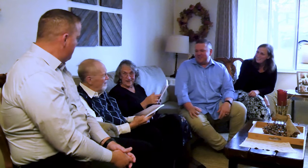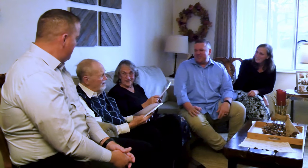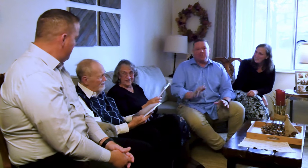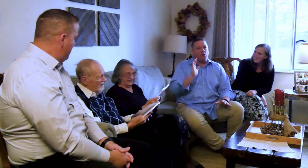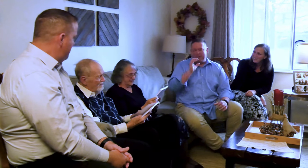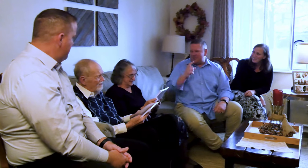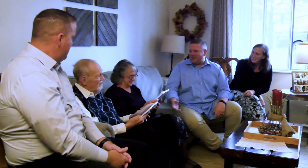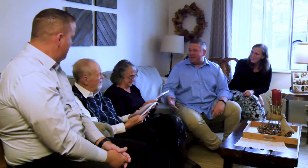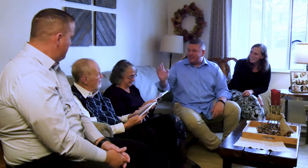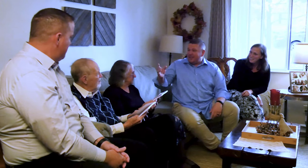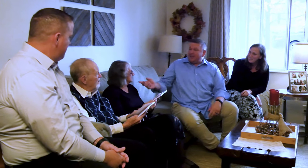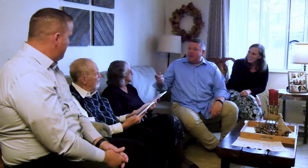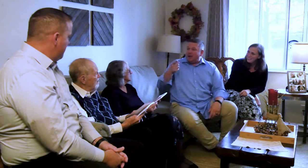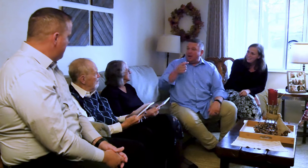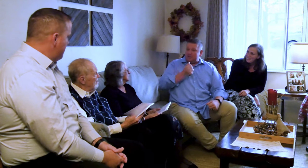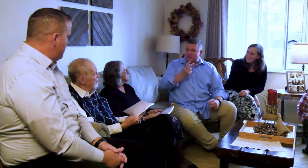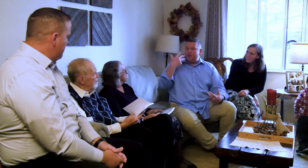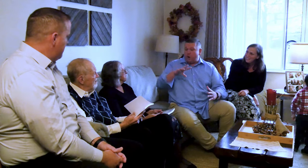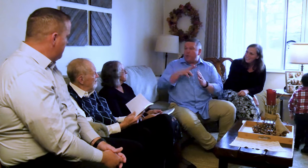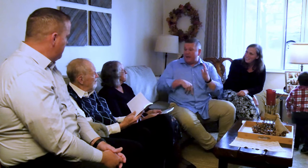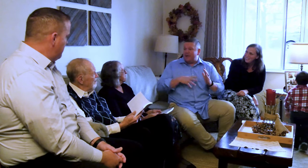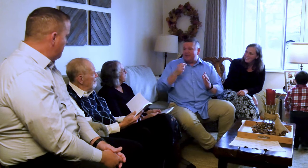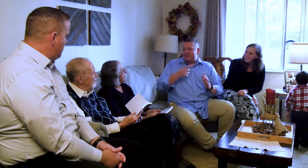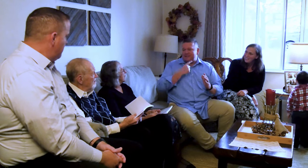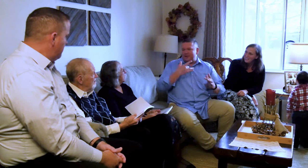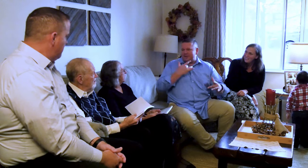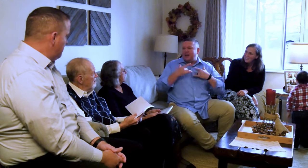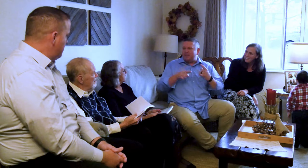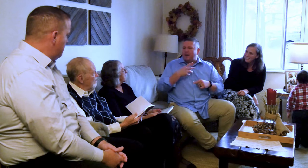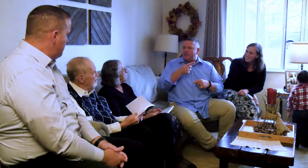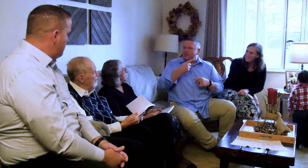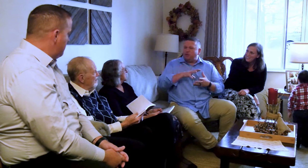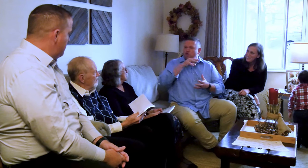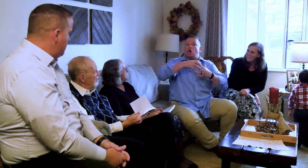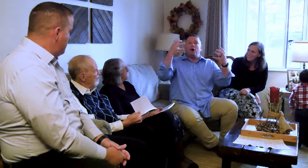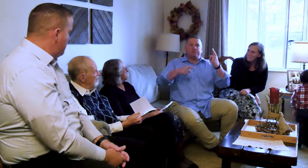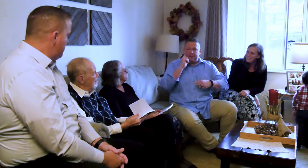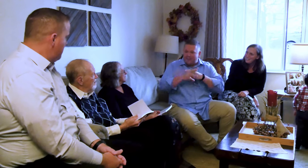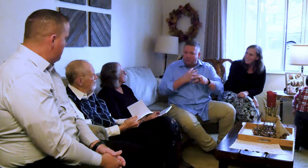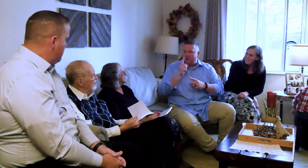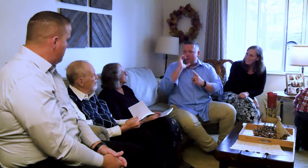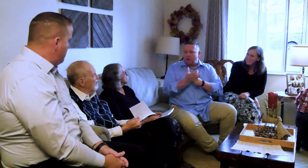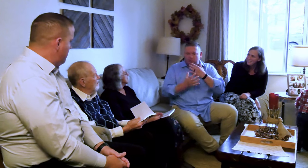it's a wonderful surprise uh several have already read it and they said they're excited about it they've learned so much about the deaf world deaf culture